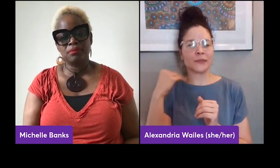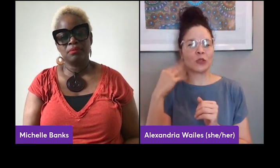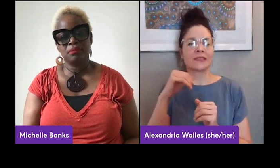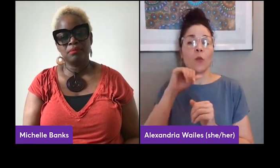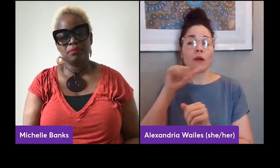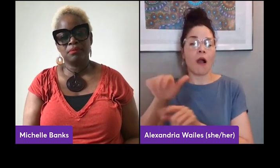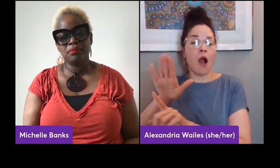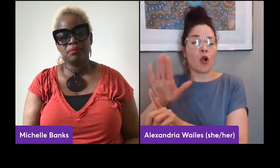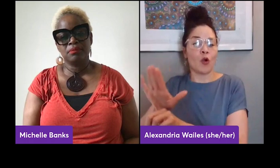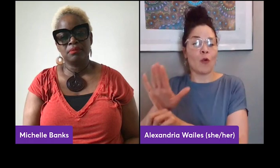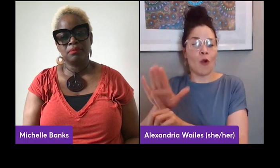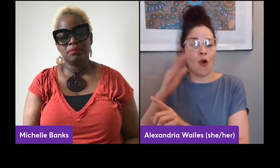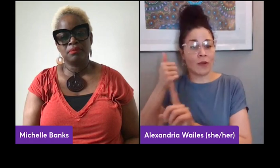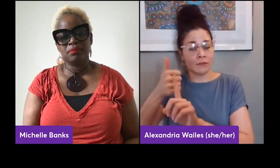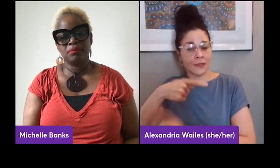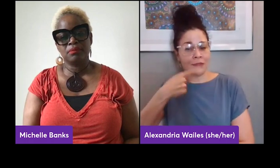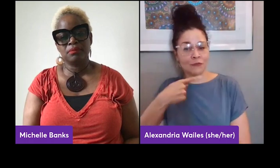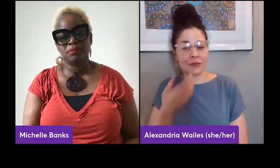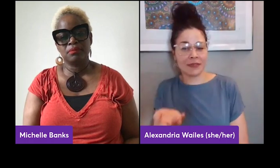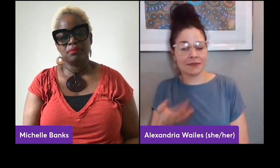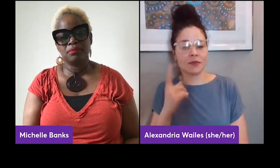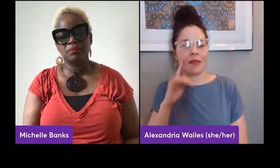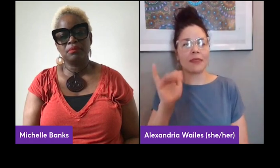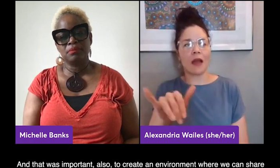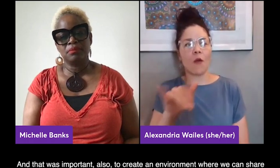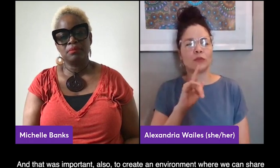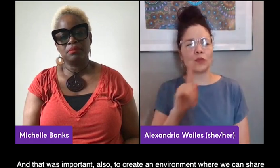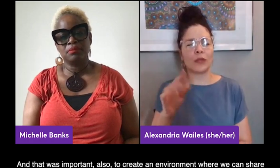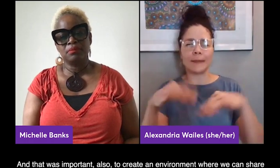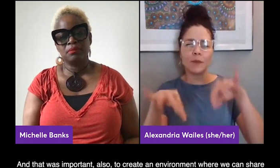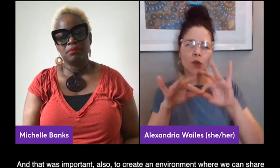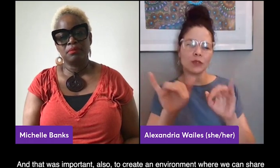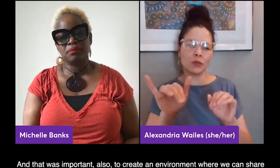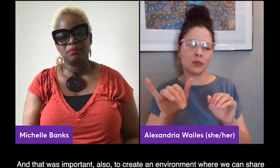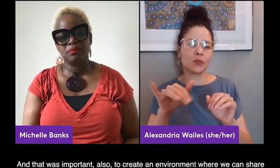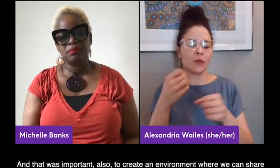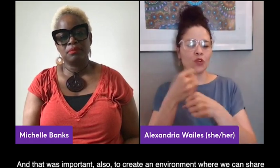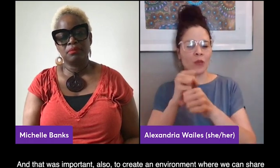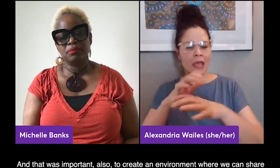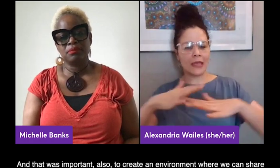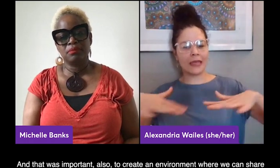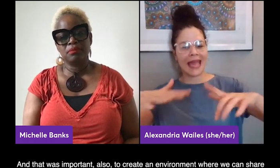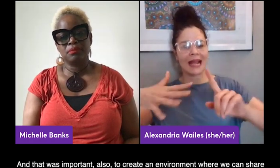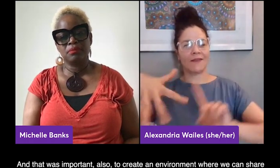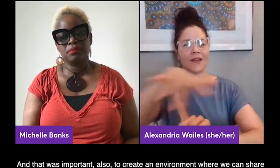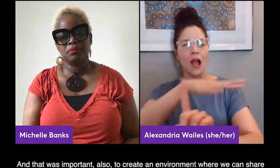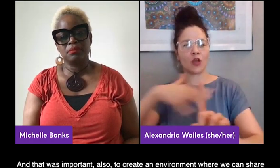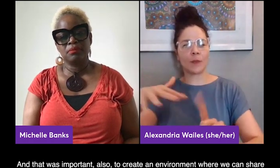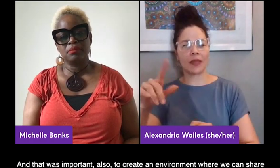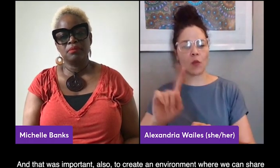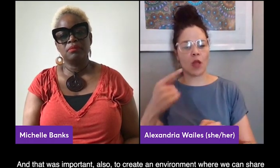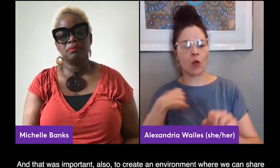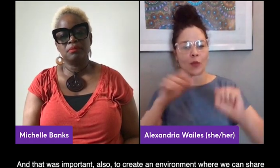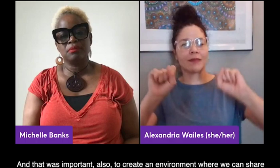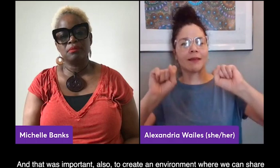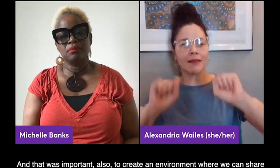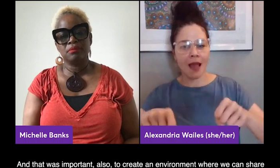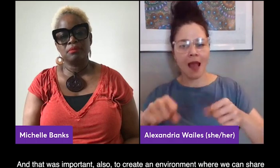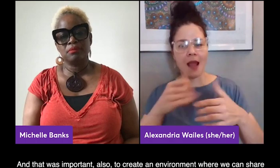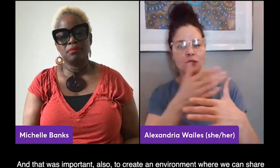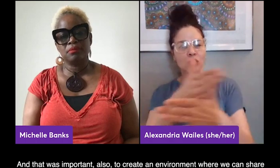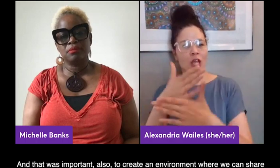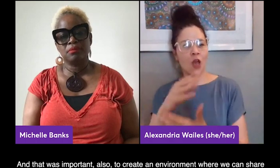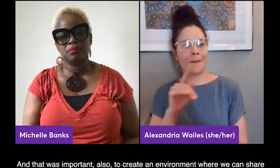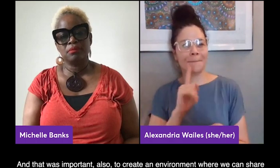attends to experiences that are not her own as a hearing person, and that was important also to create an environment where we can share being